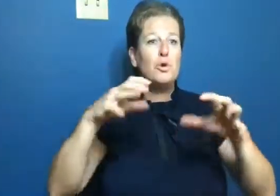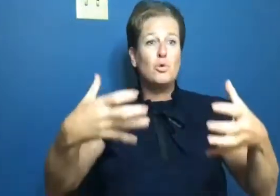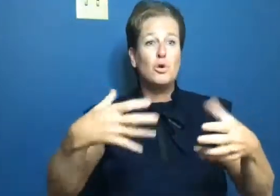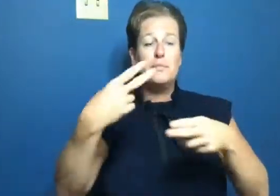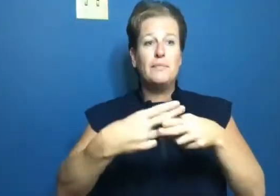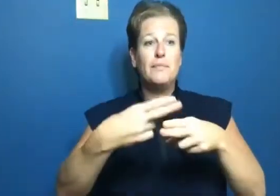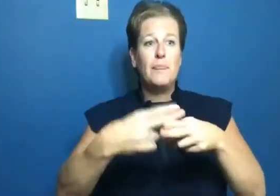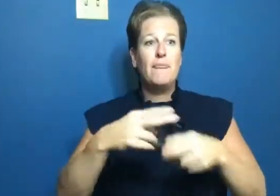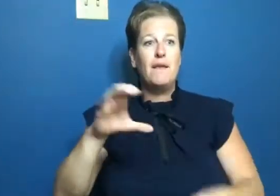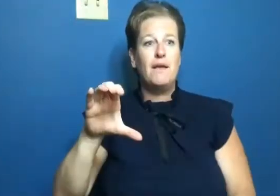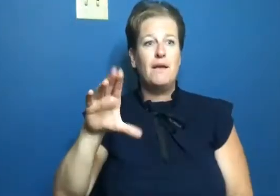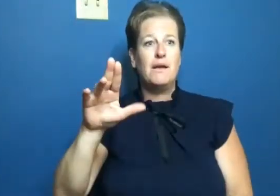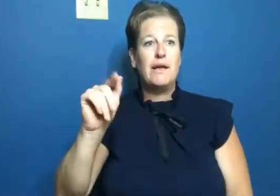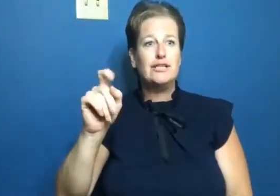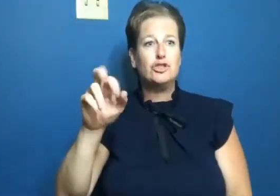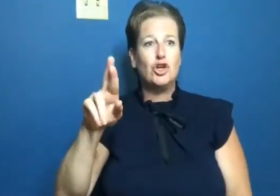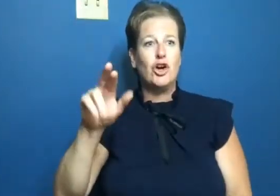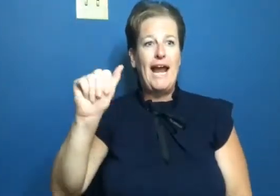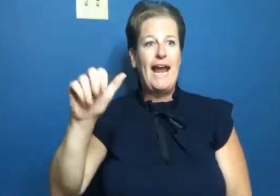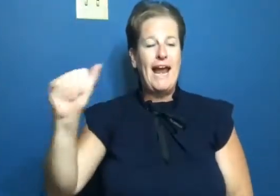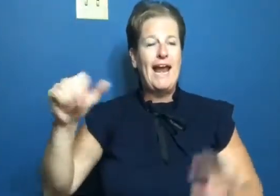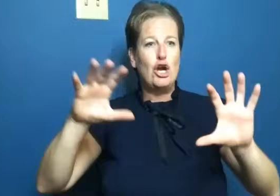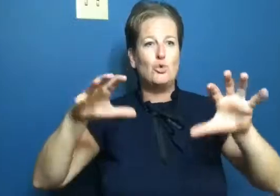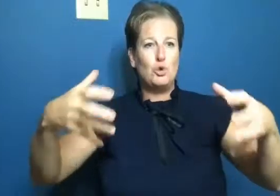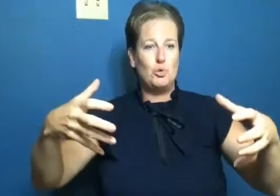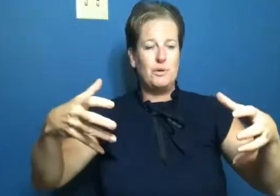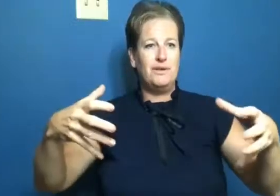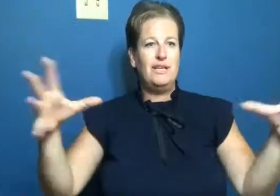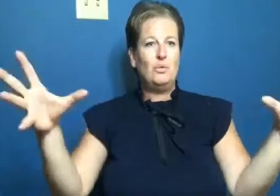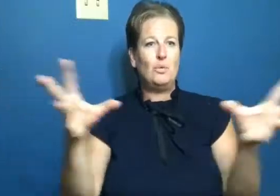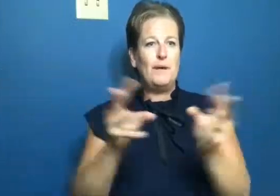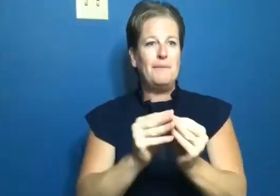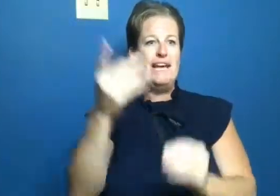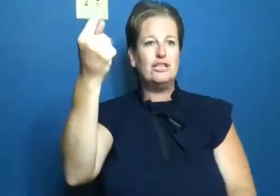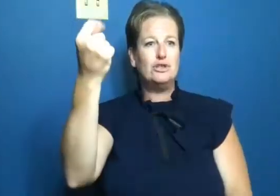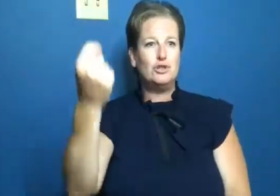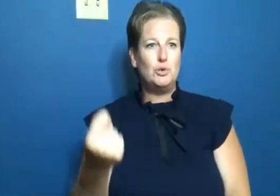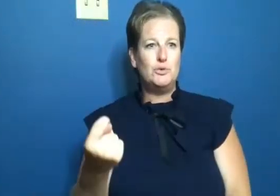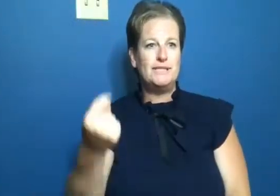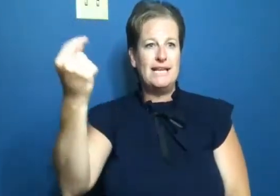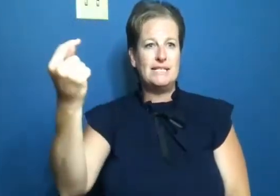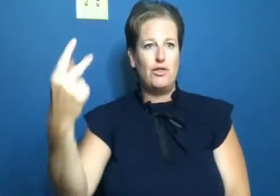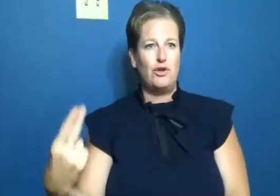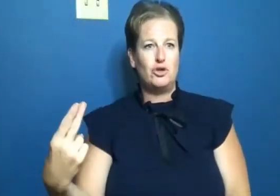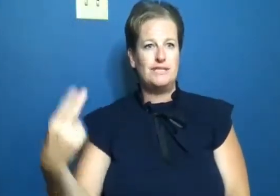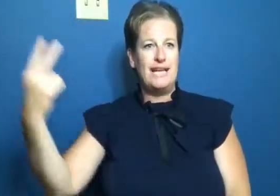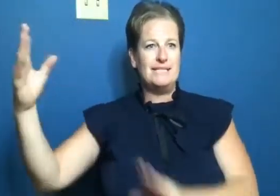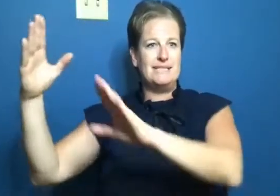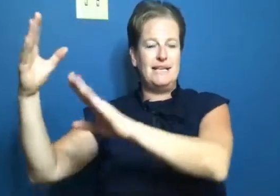Custer AA group. We meet on Tuesdays, Thursdays, and Saturdays.